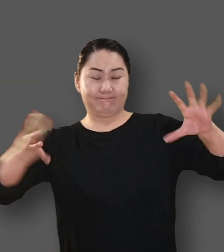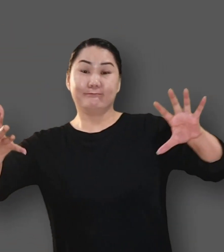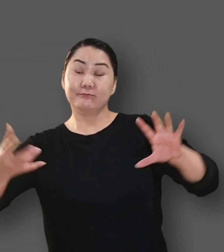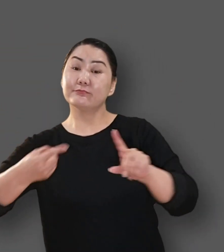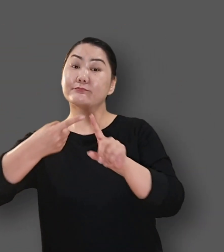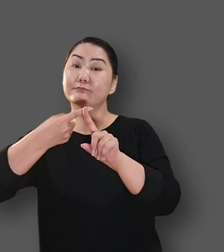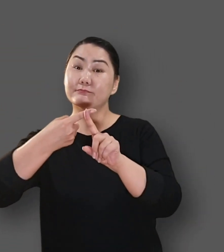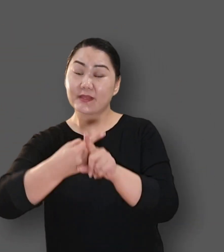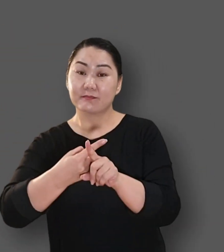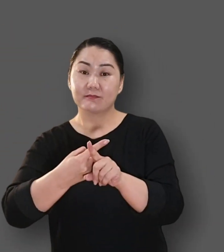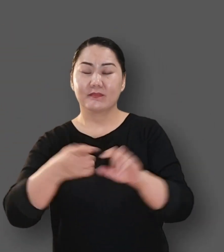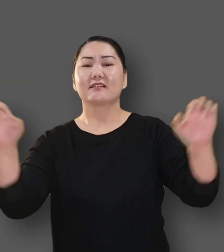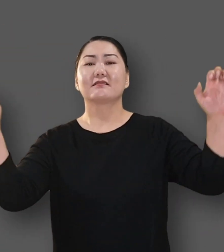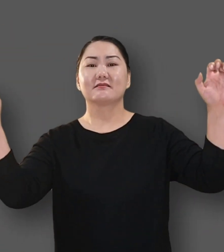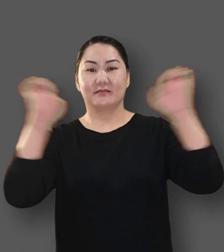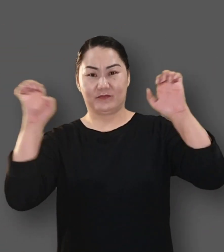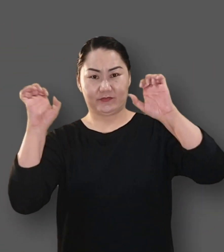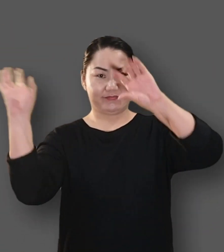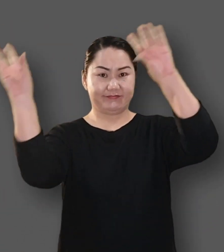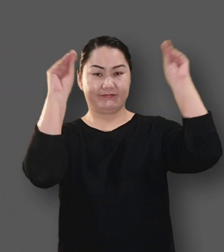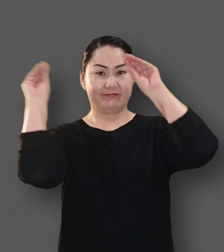Disasters and emergencies.